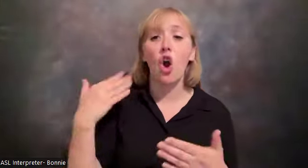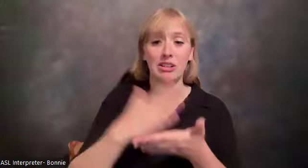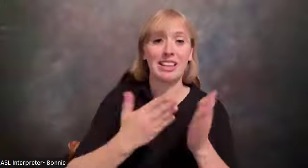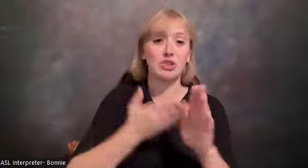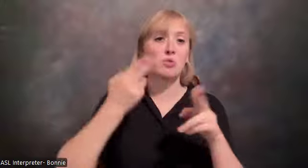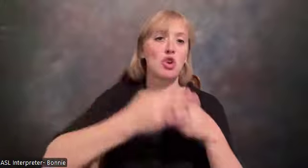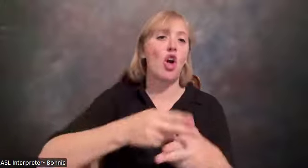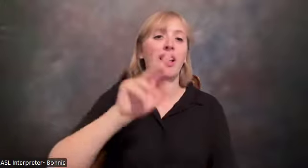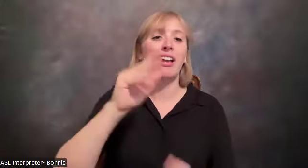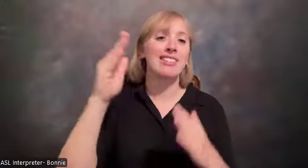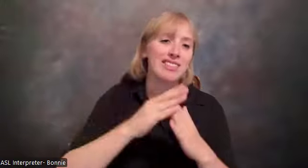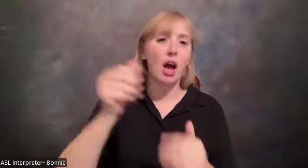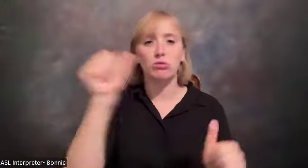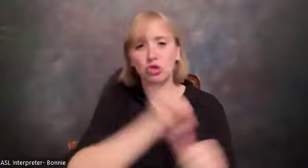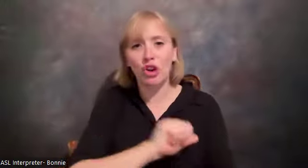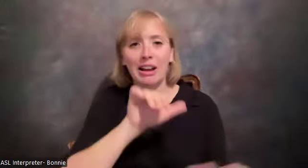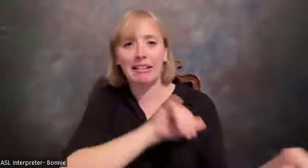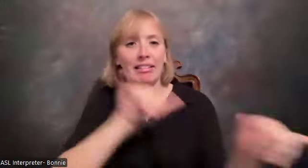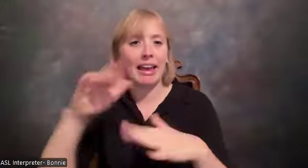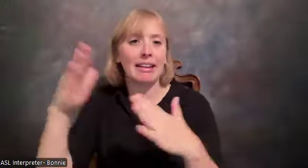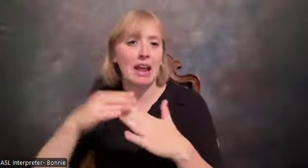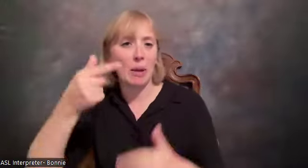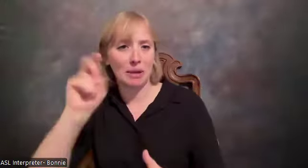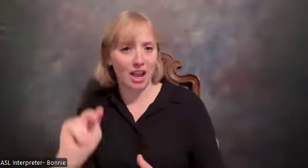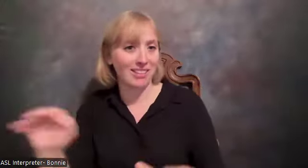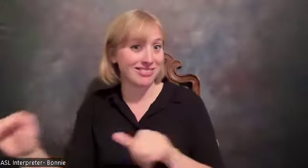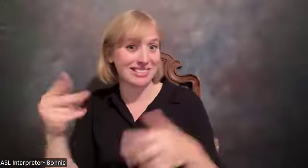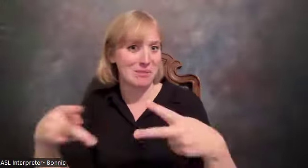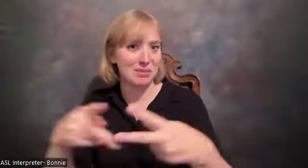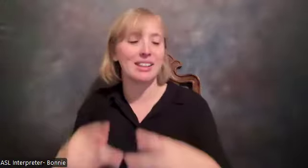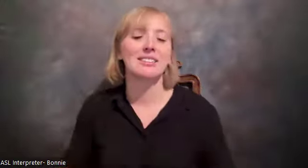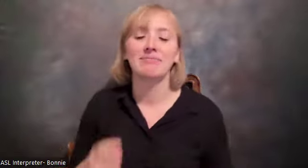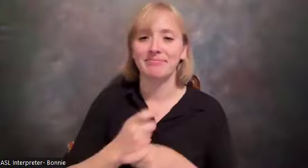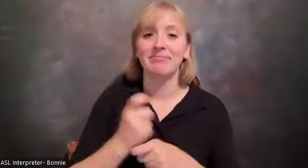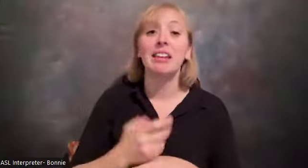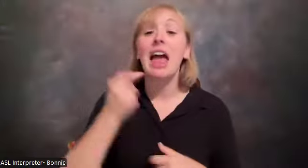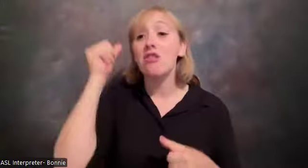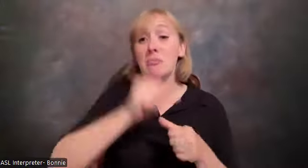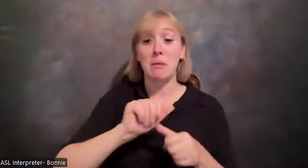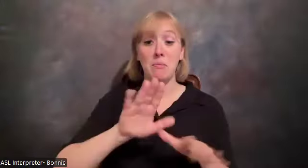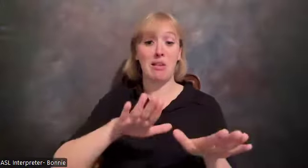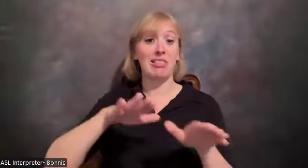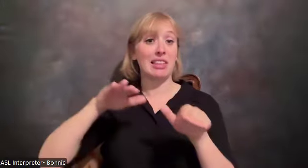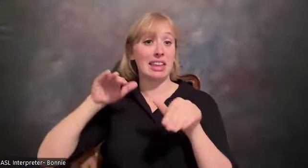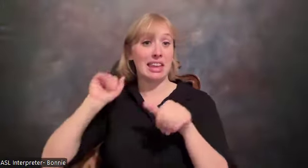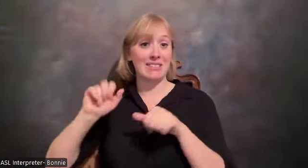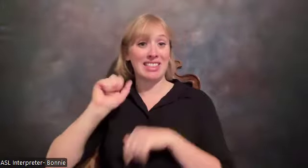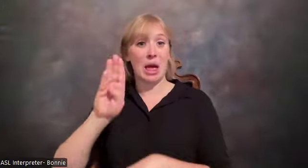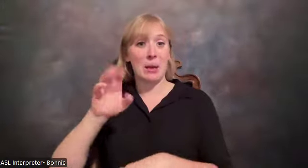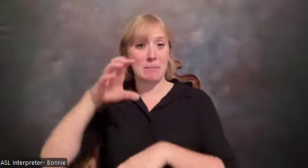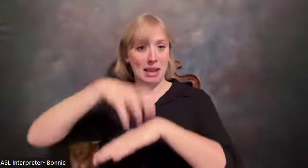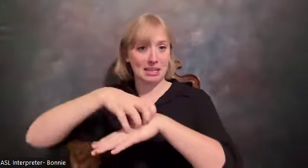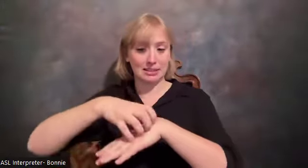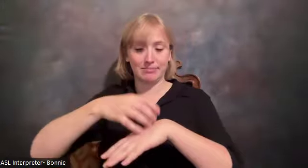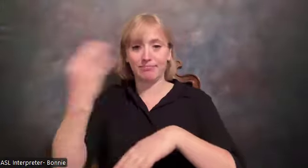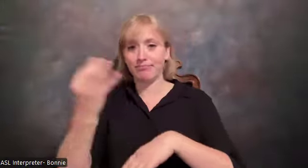Top Drunk. That's what they called us. And I remember leaving, I was pulling off that base, and it was a Friday afternoon, and I